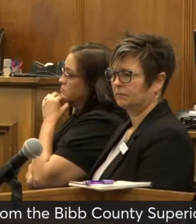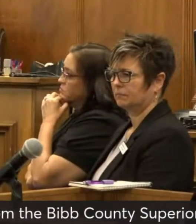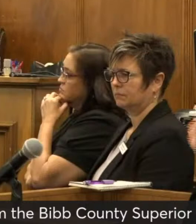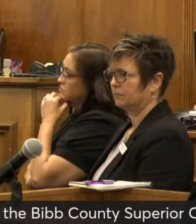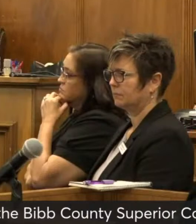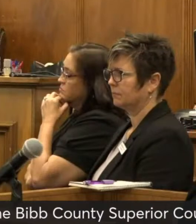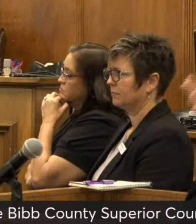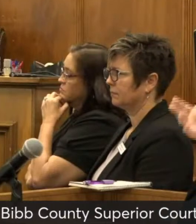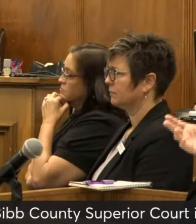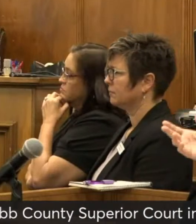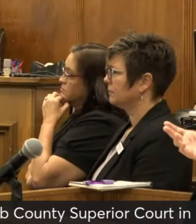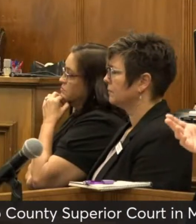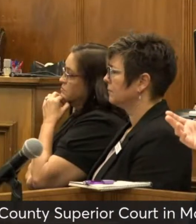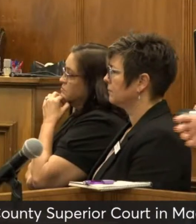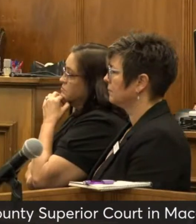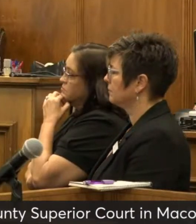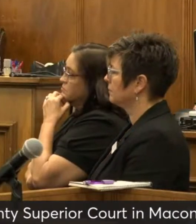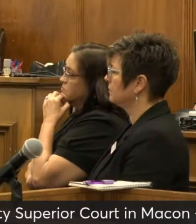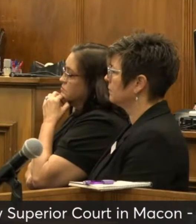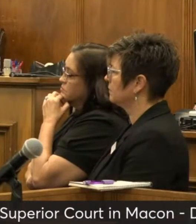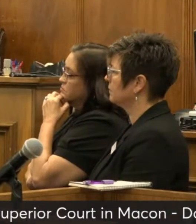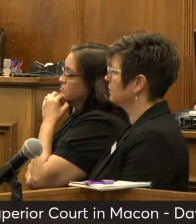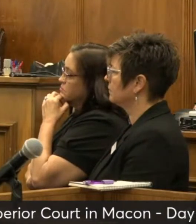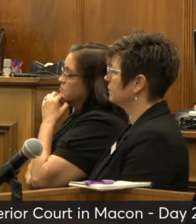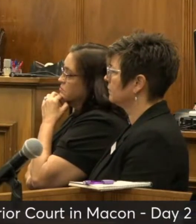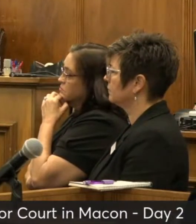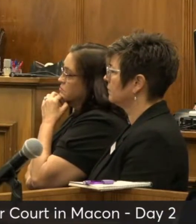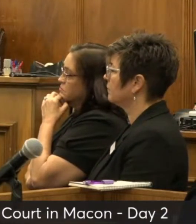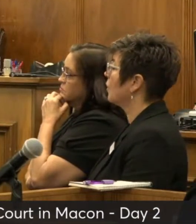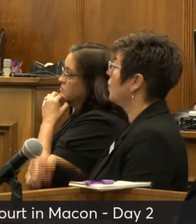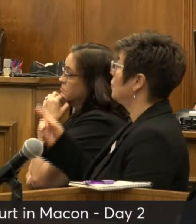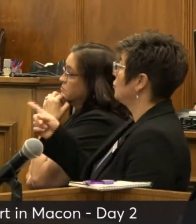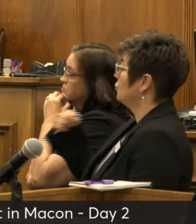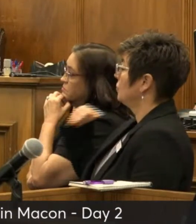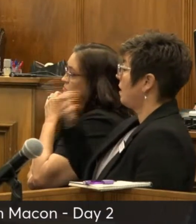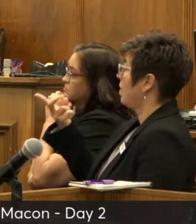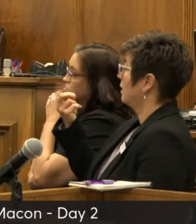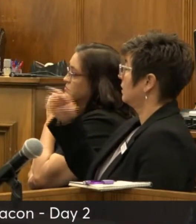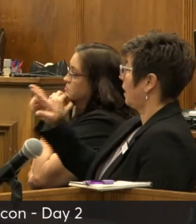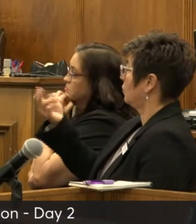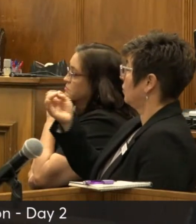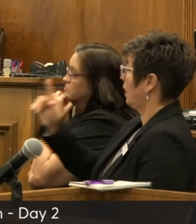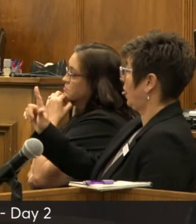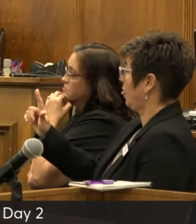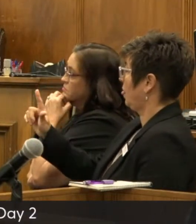And is this the kind of thing that you spoke with Dr. Hill